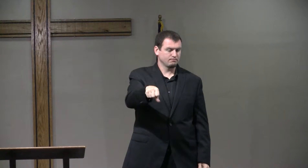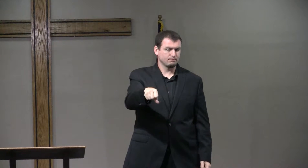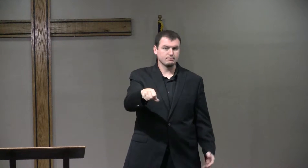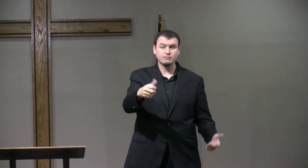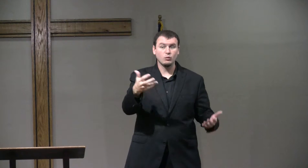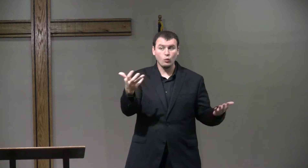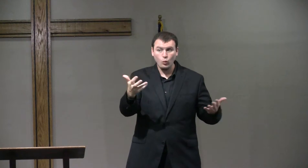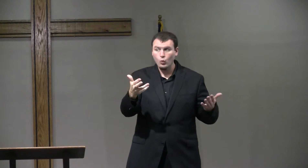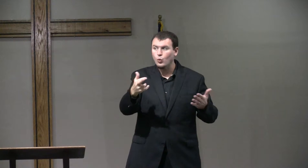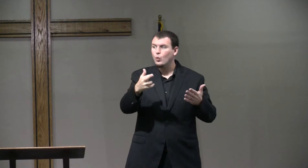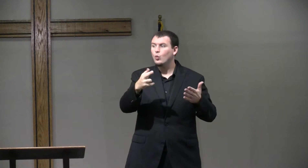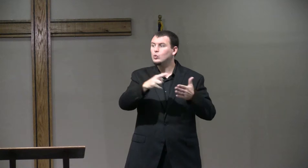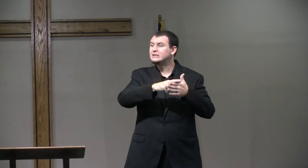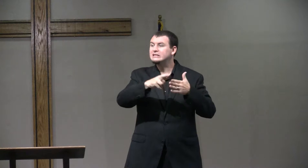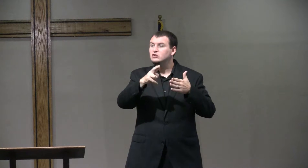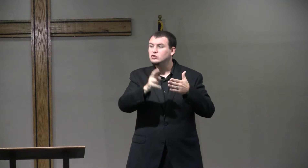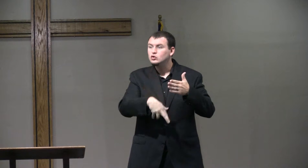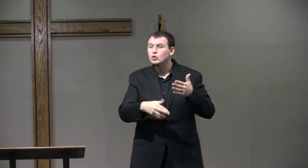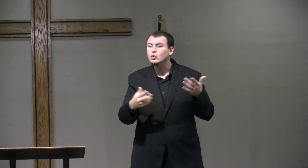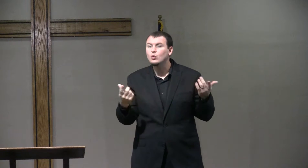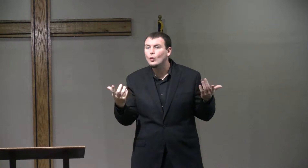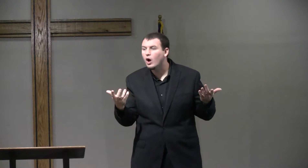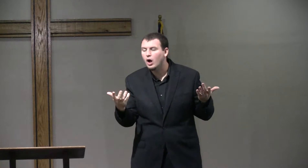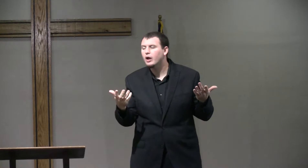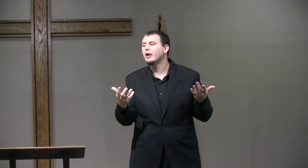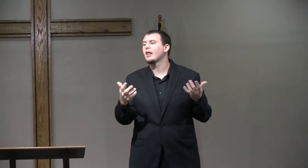court has decided that yes,